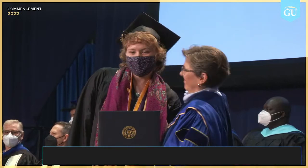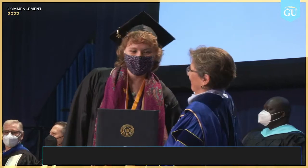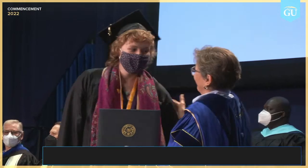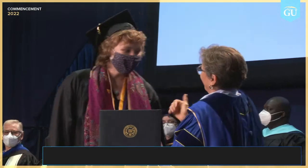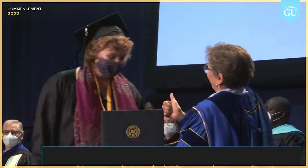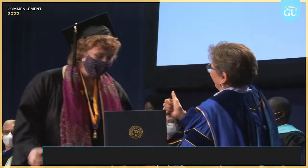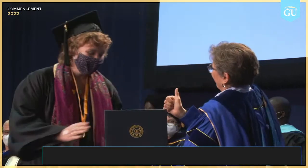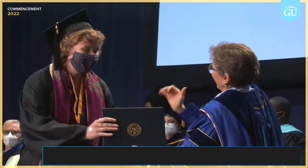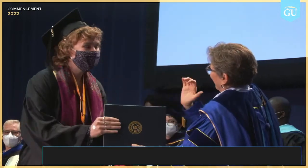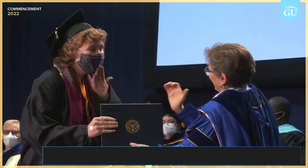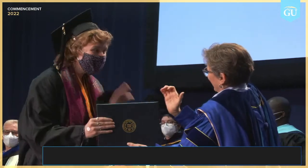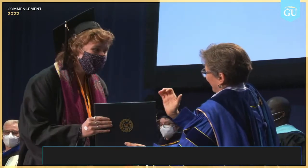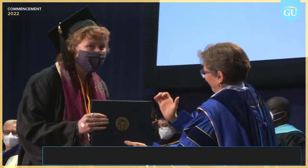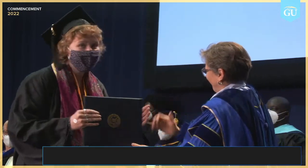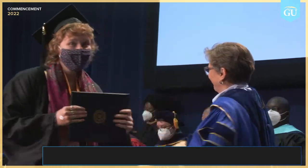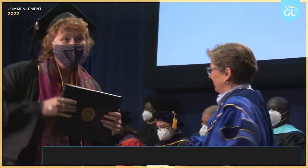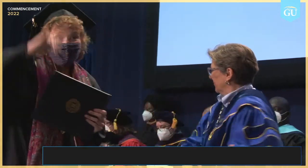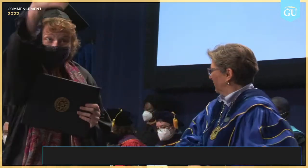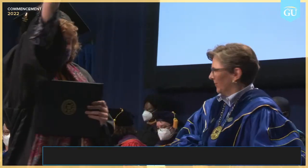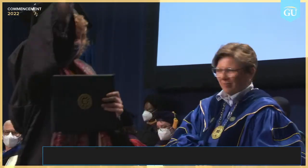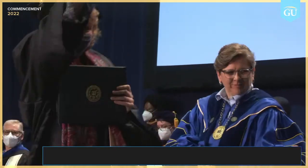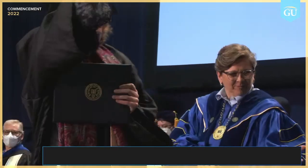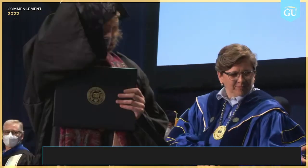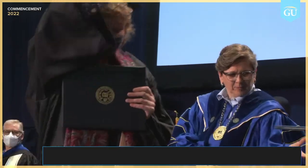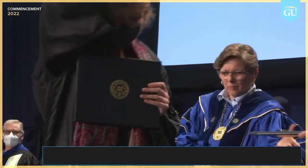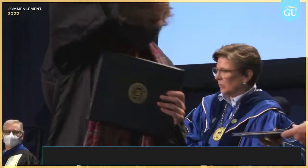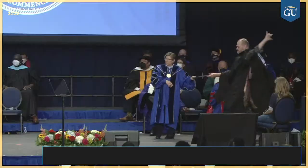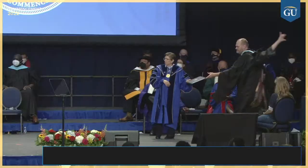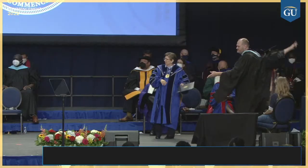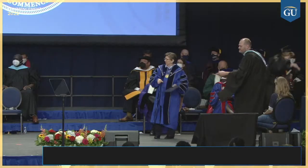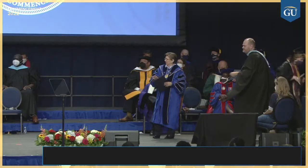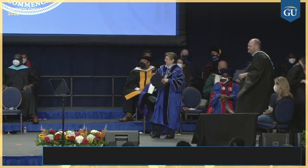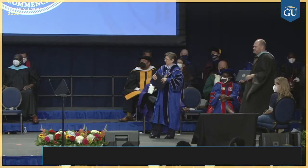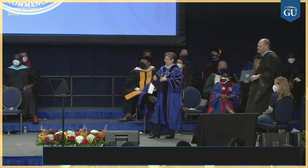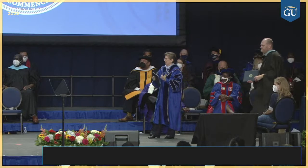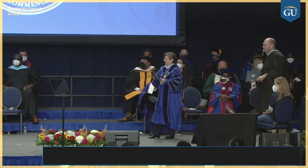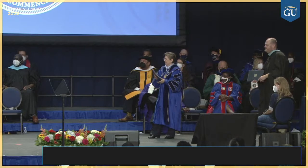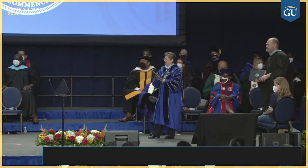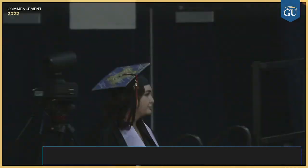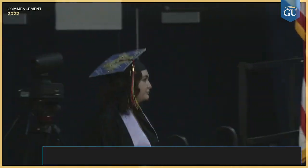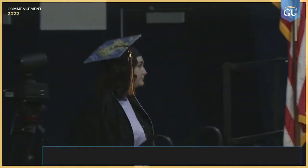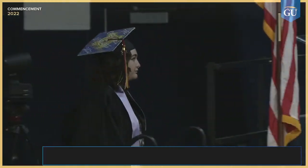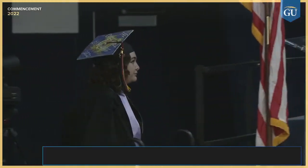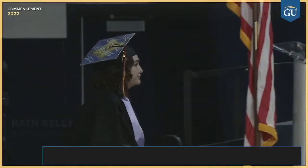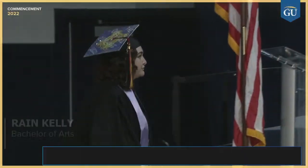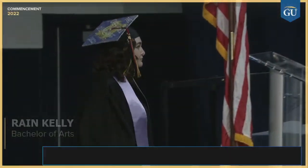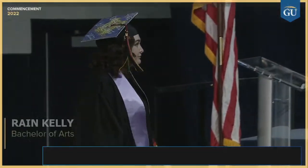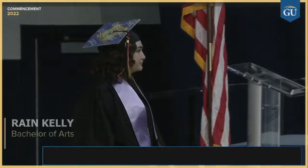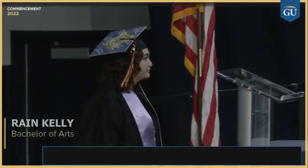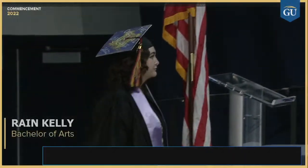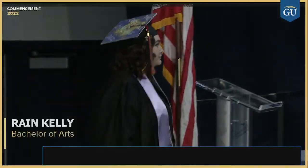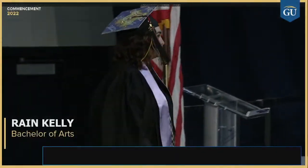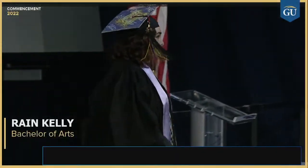Rain Kelly, Bachelor of Arts.